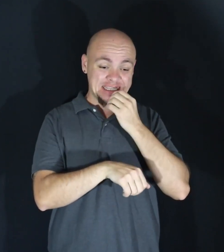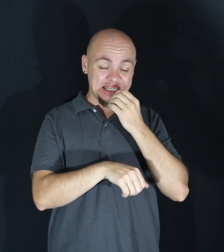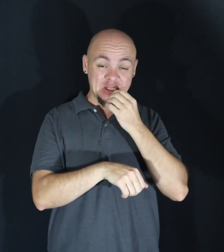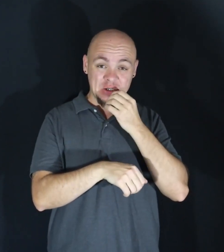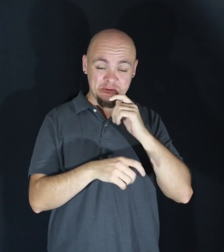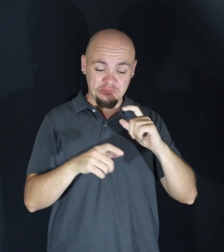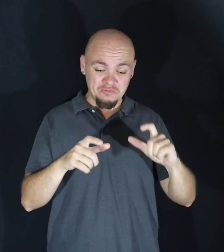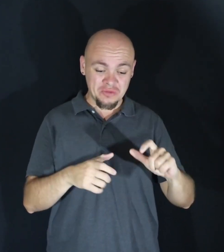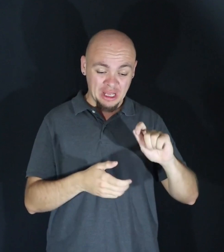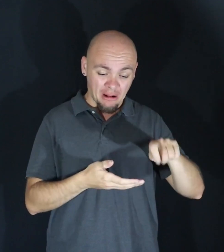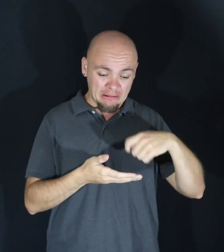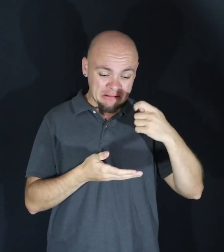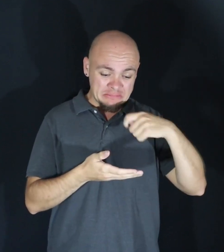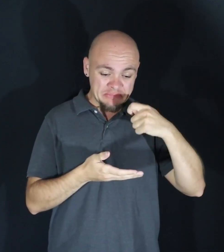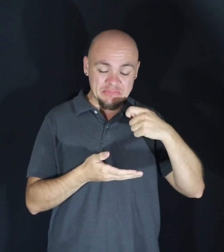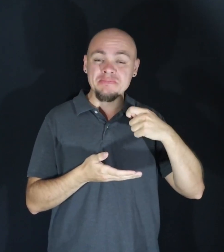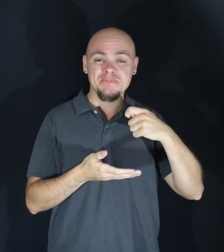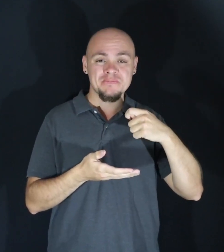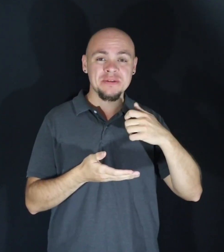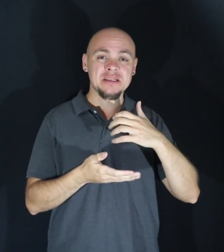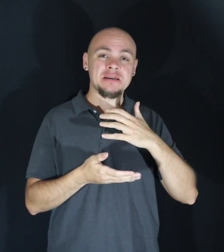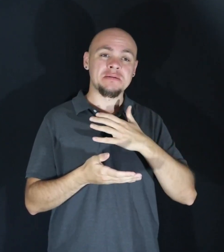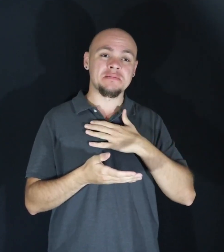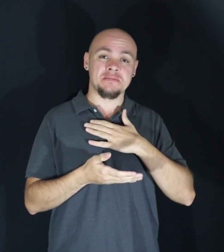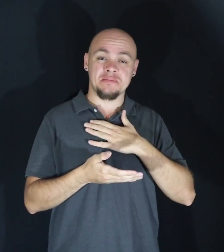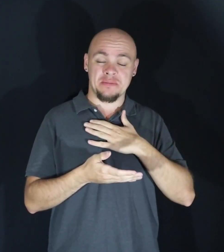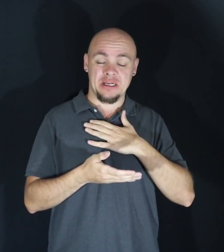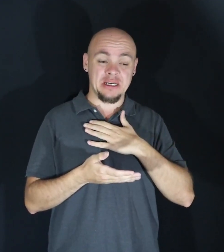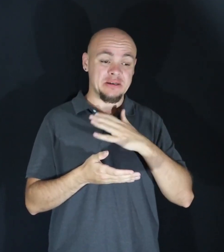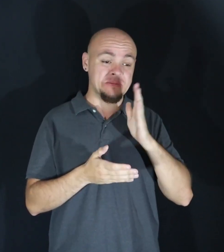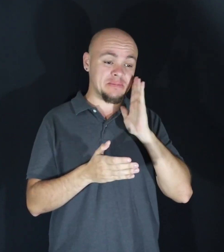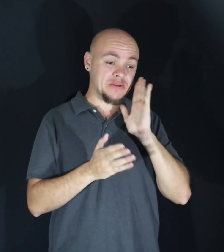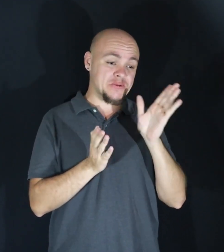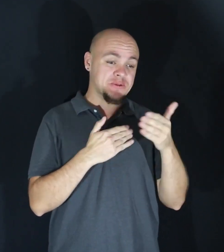left the table to go cry in my room.